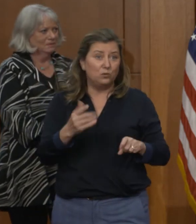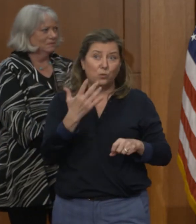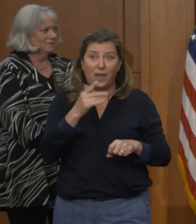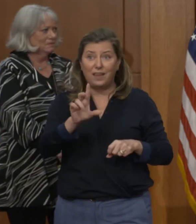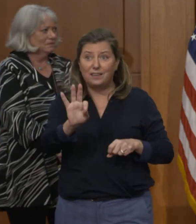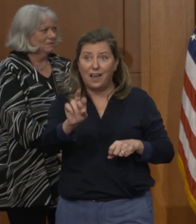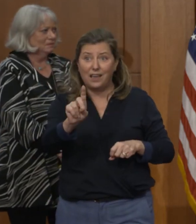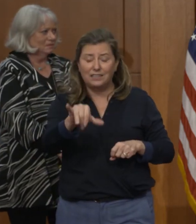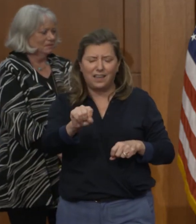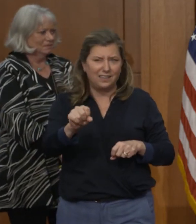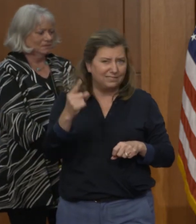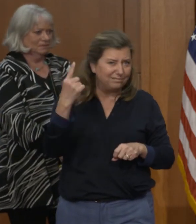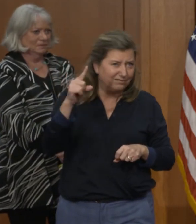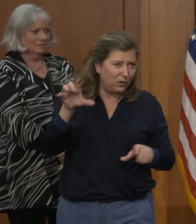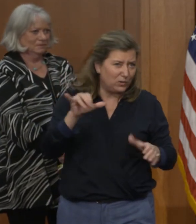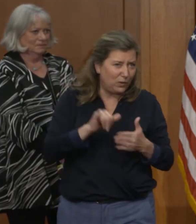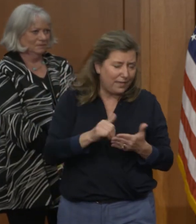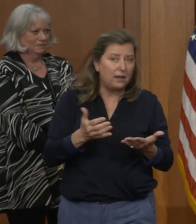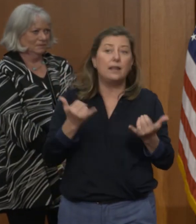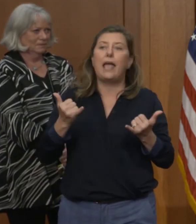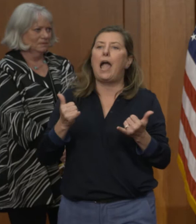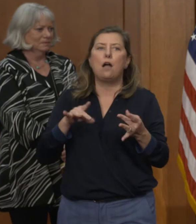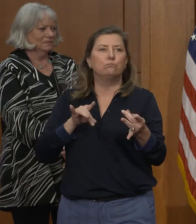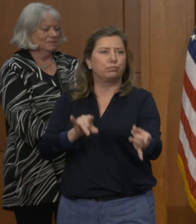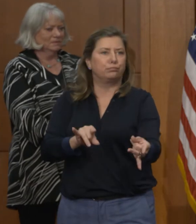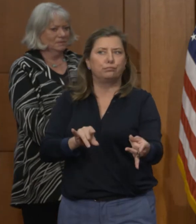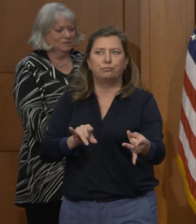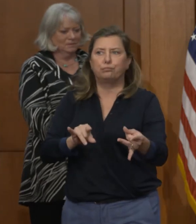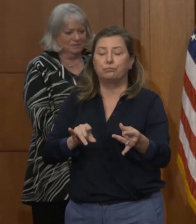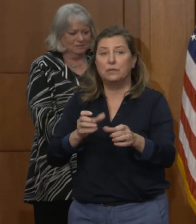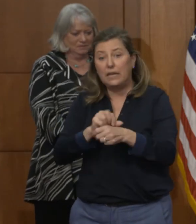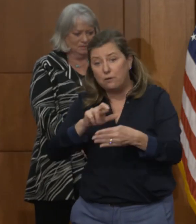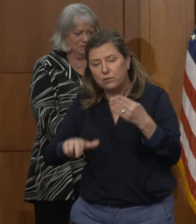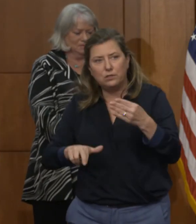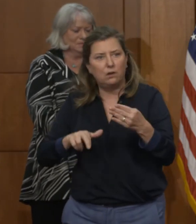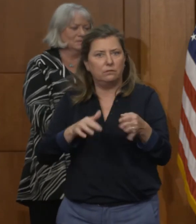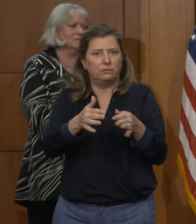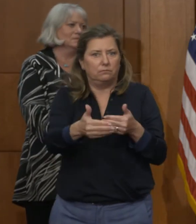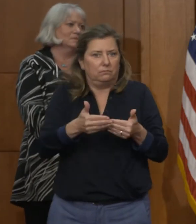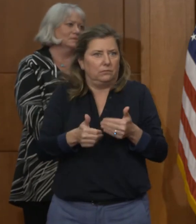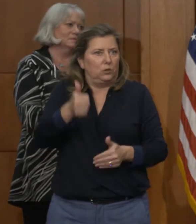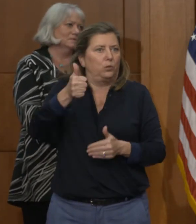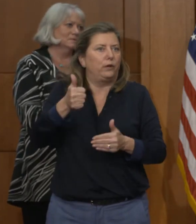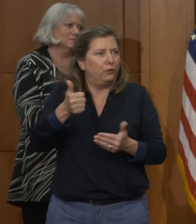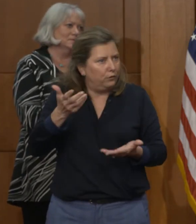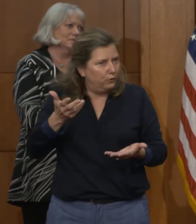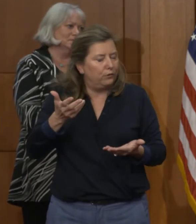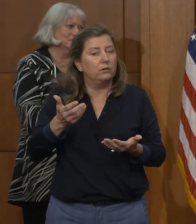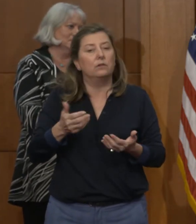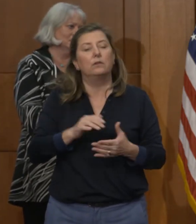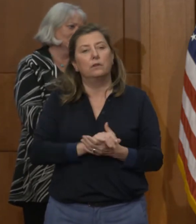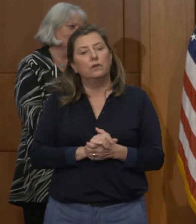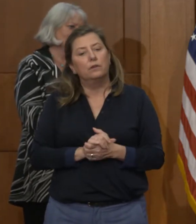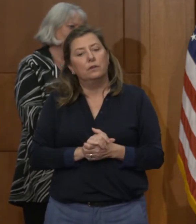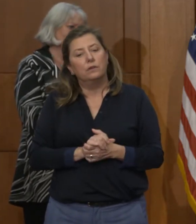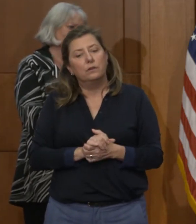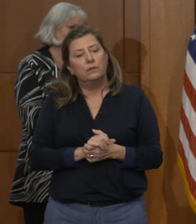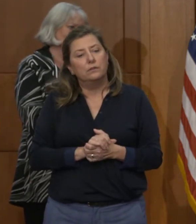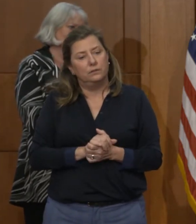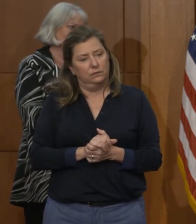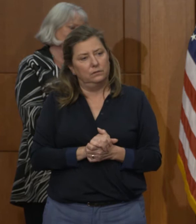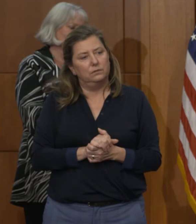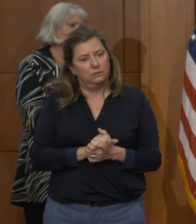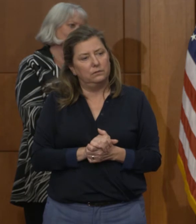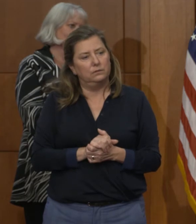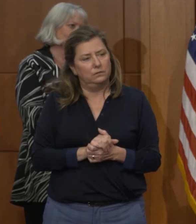so now it's become much more efficient. The turnaround time is much shorter. And I think what you'll see as we